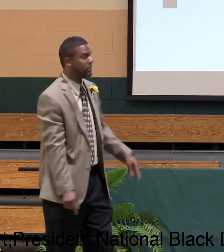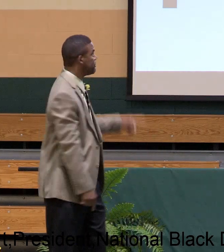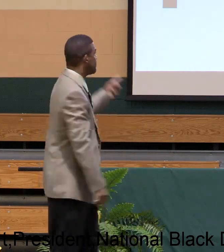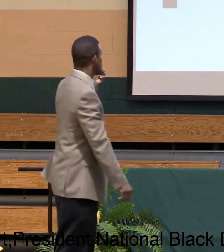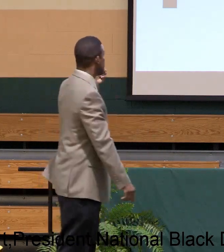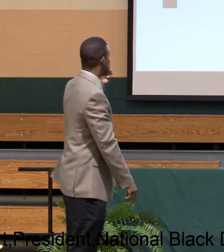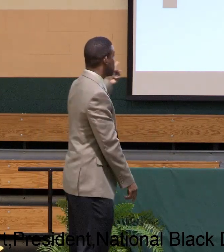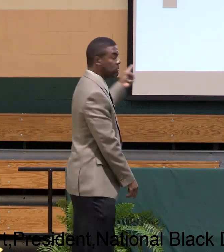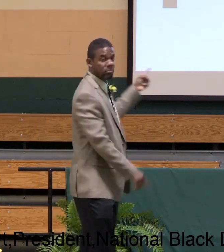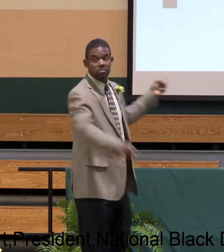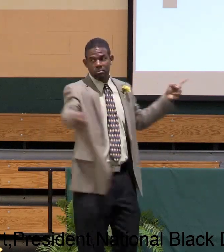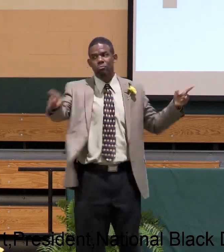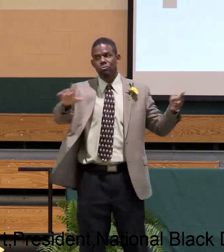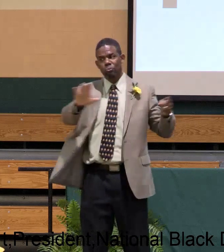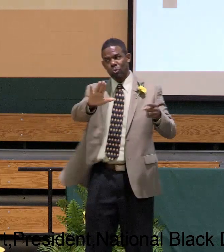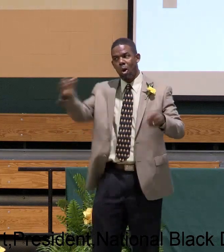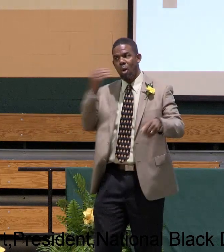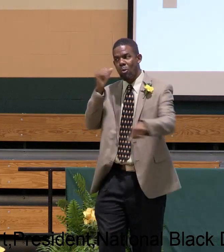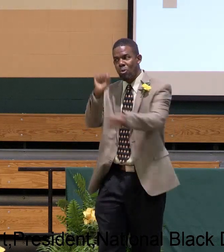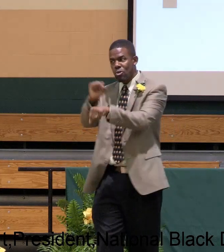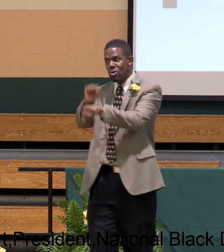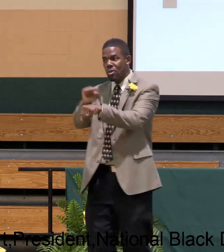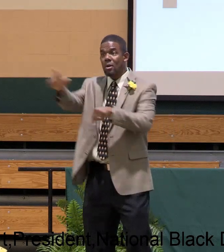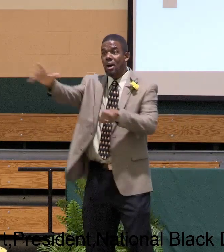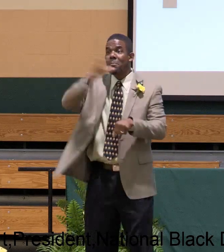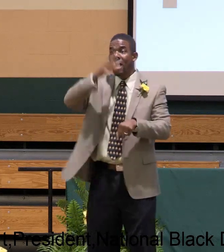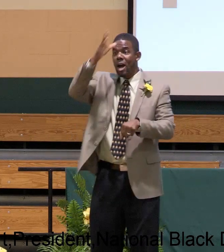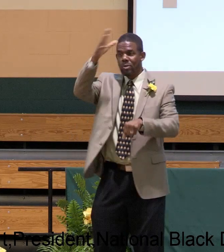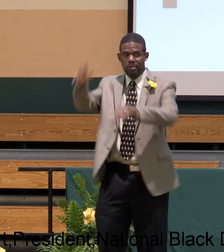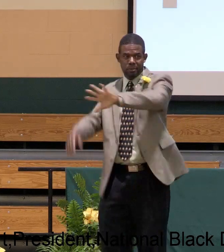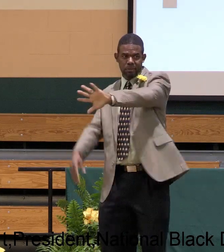it. Do your homework. Parents,